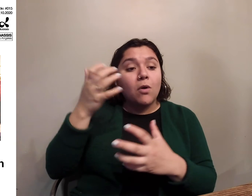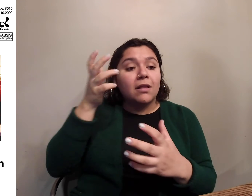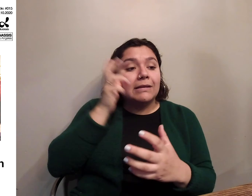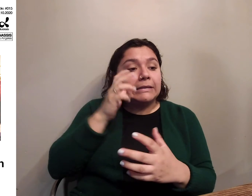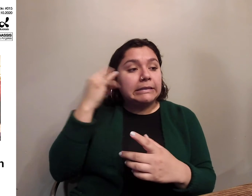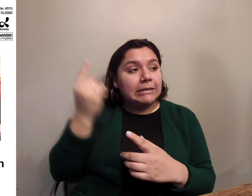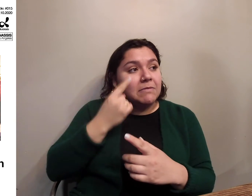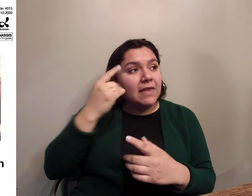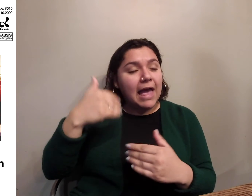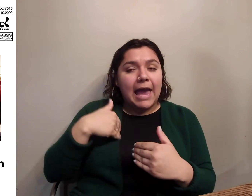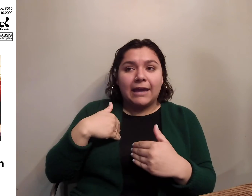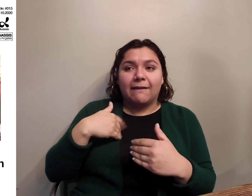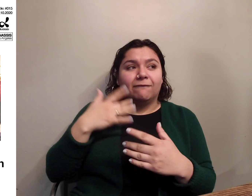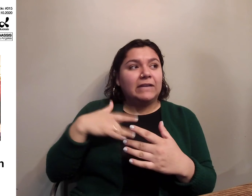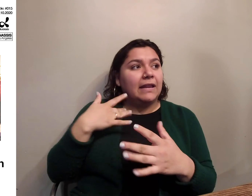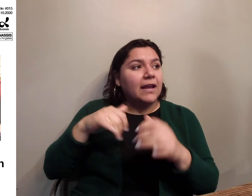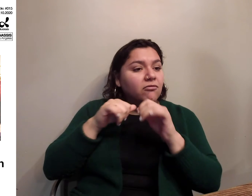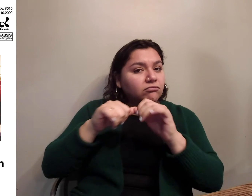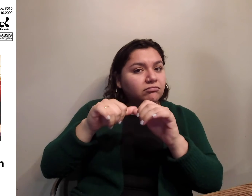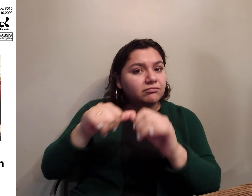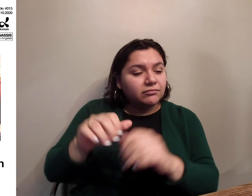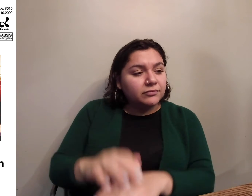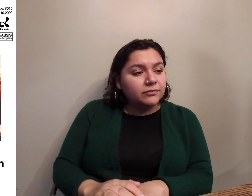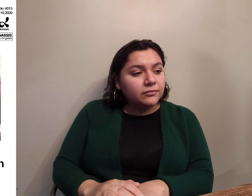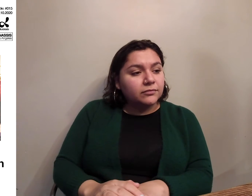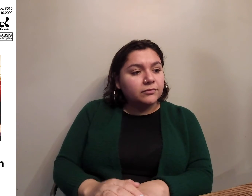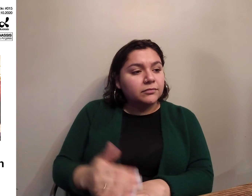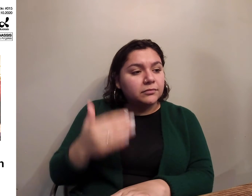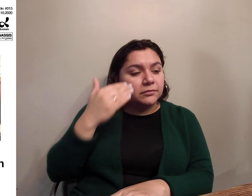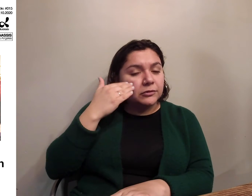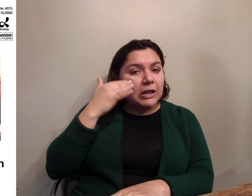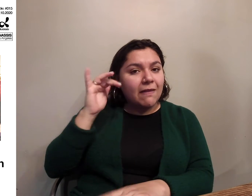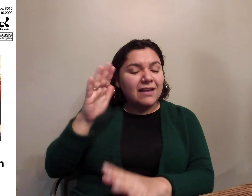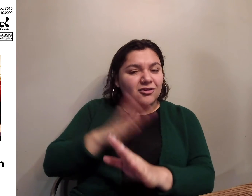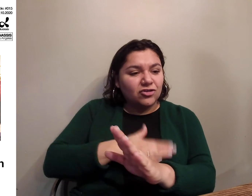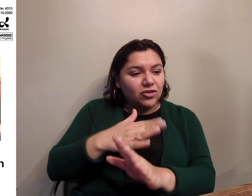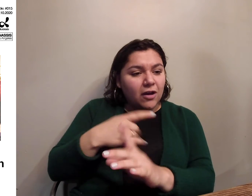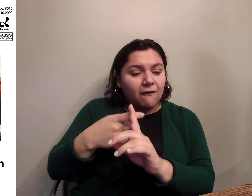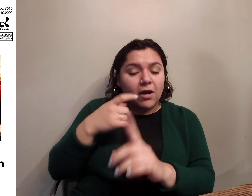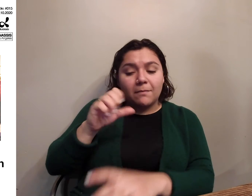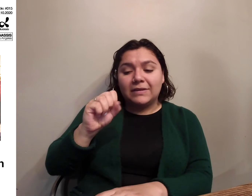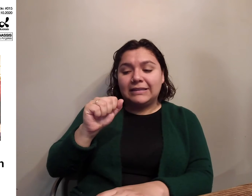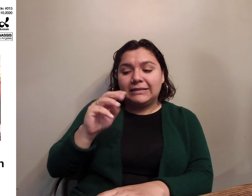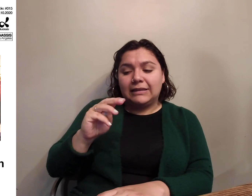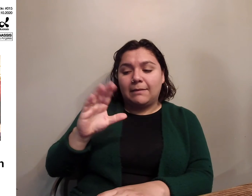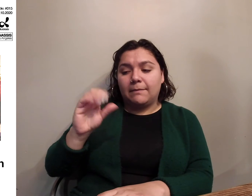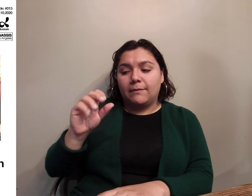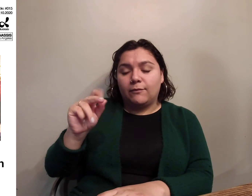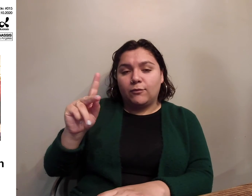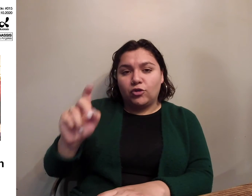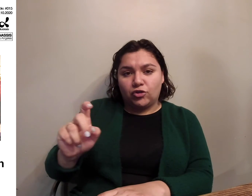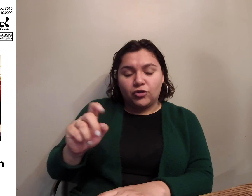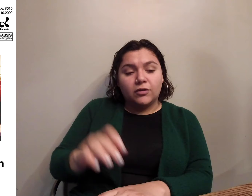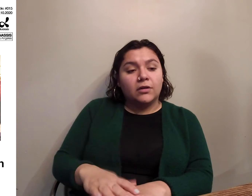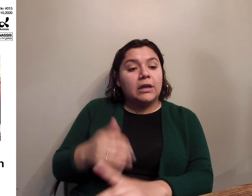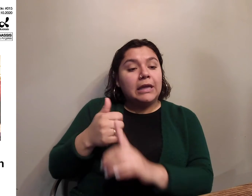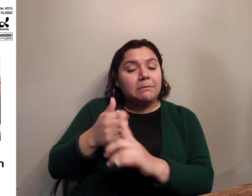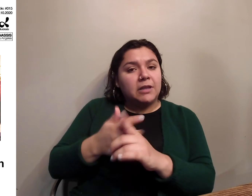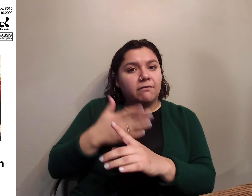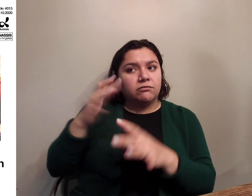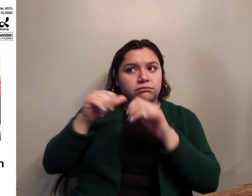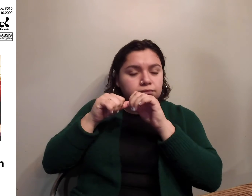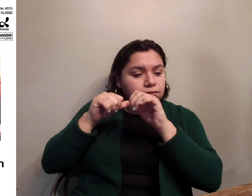had the feeling of permanence. That song and Sam Cooke as an artist will